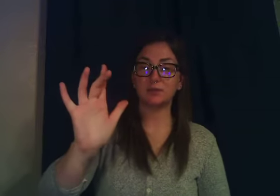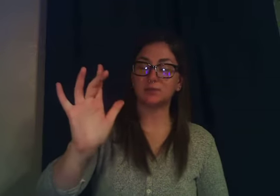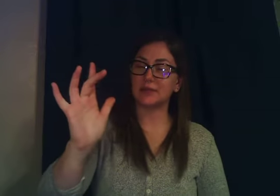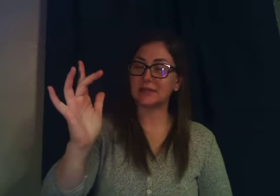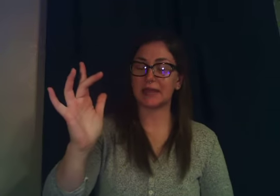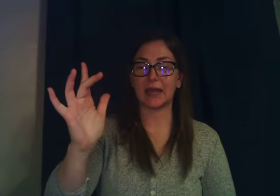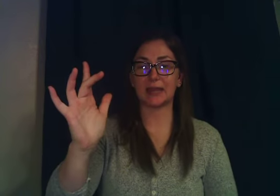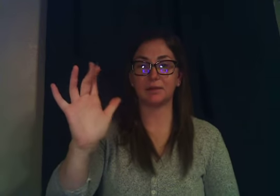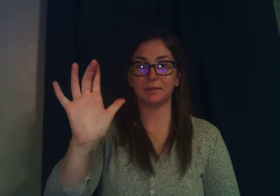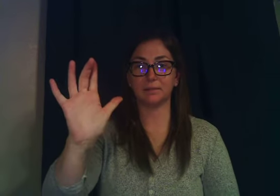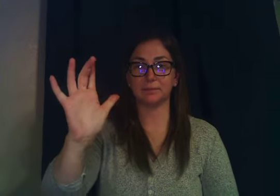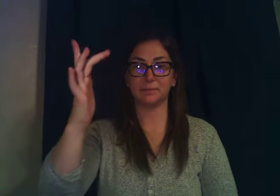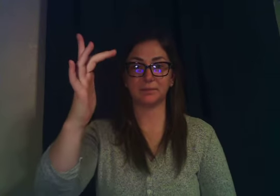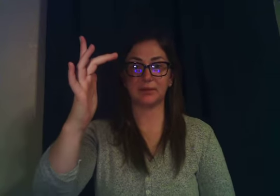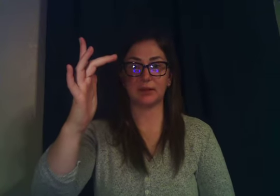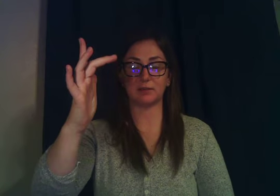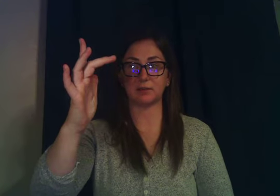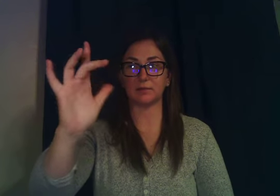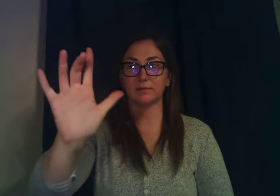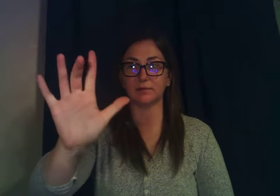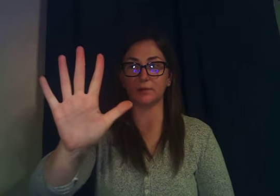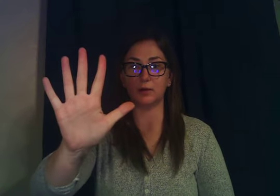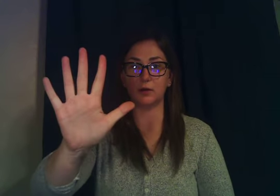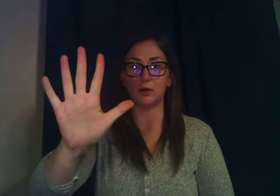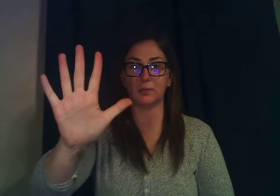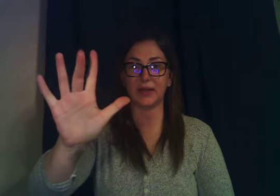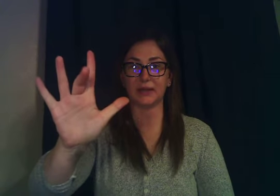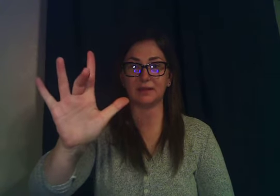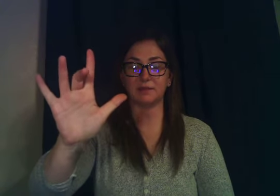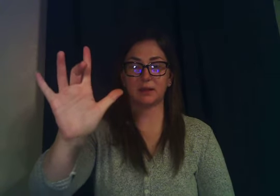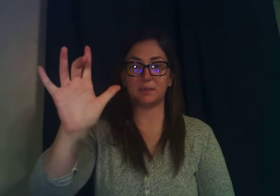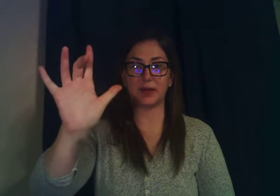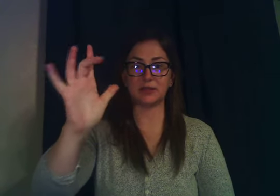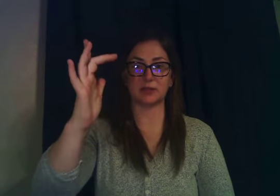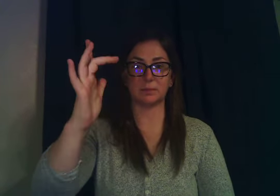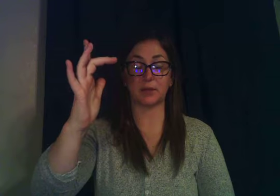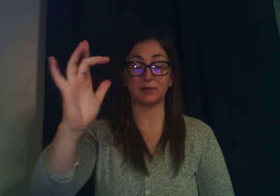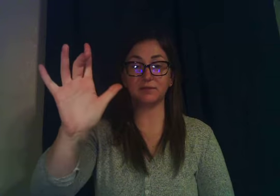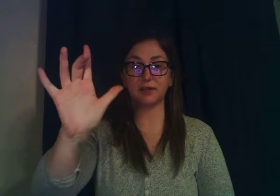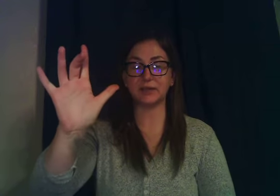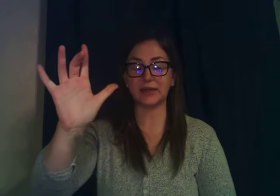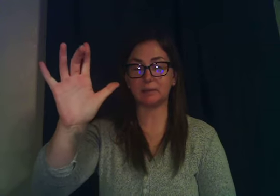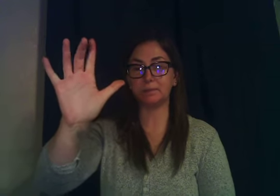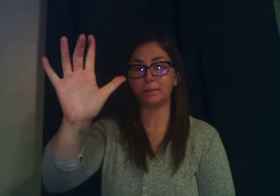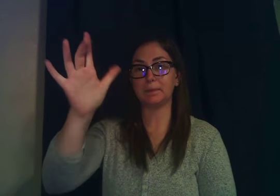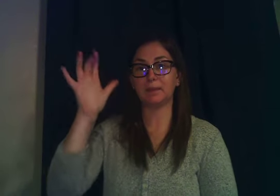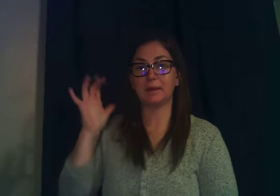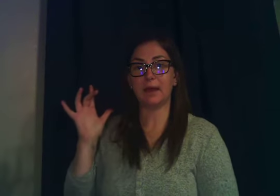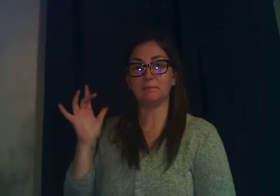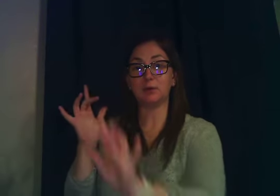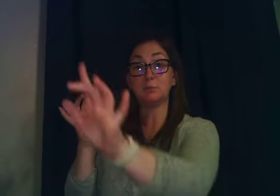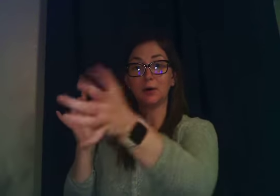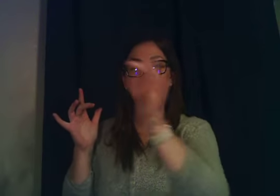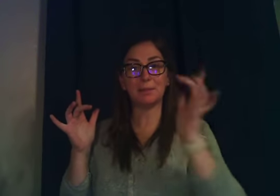do, this sign, get your open hand and then you kind of bend your middle finger down. And when you pull it